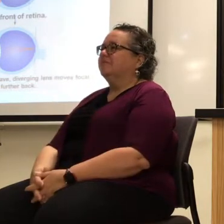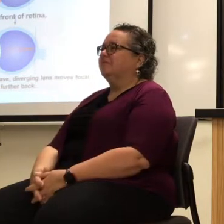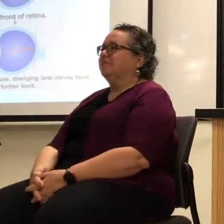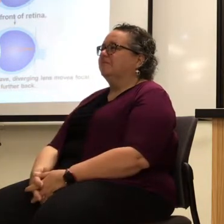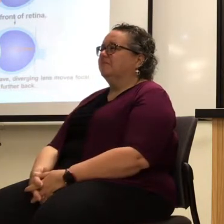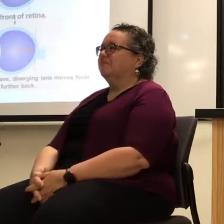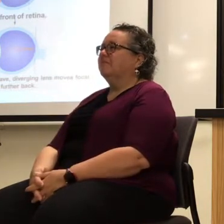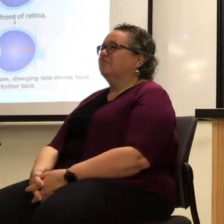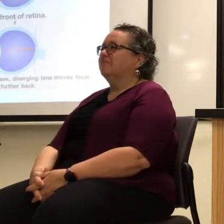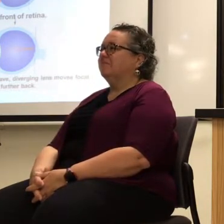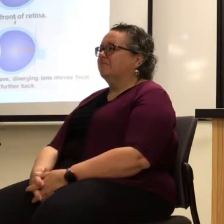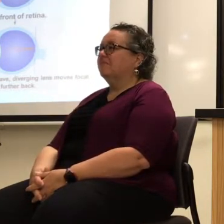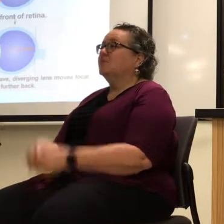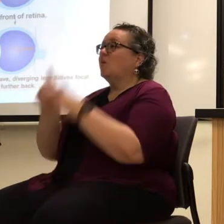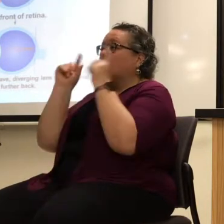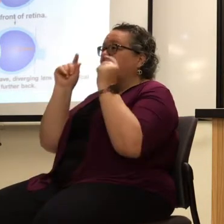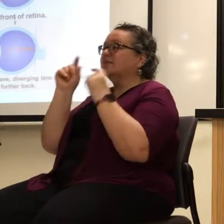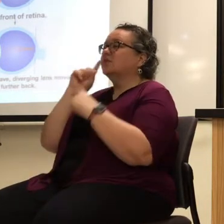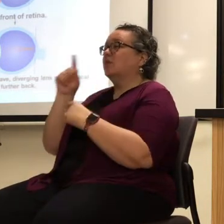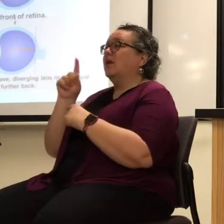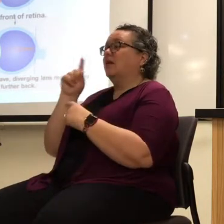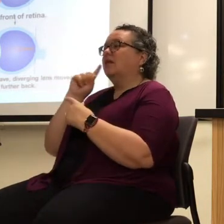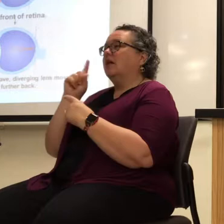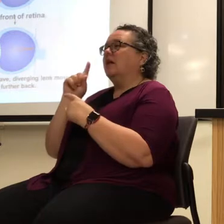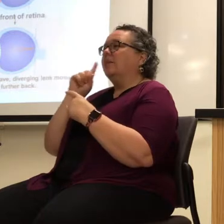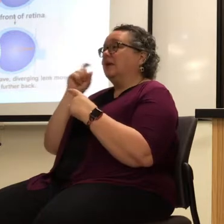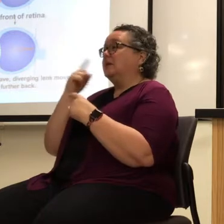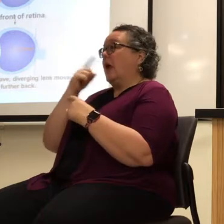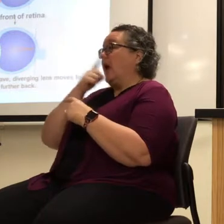for a myopic eye. Eyeball is too long.